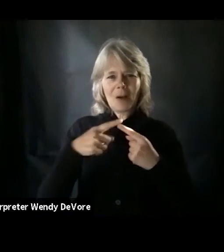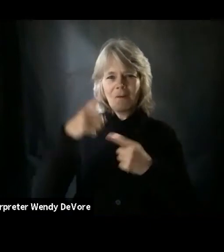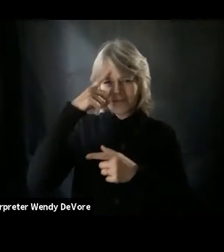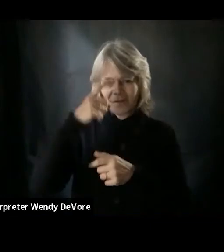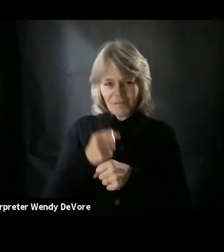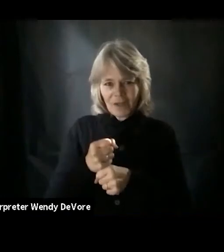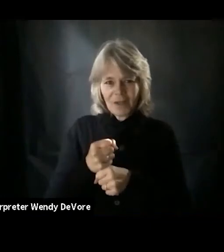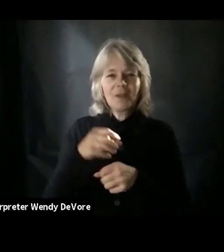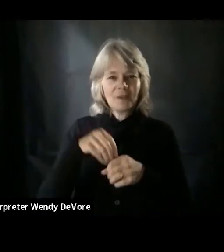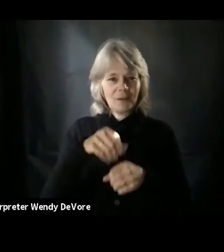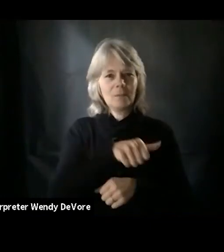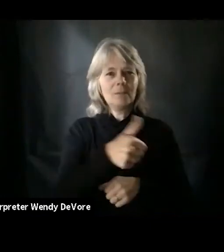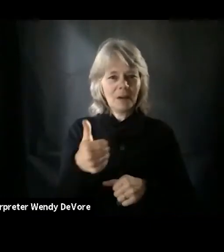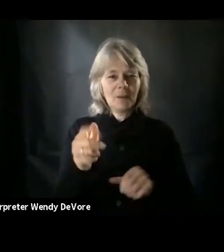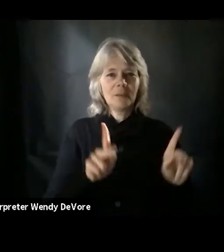others.